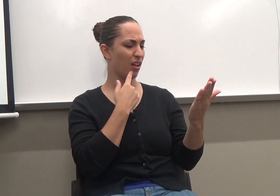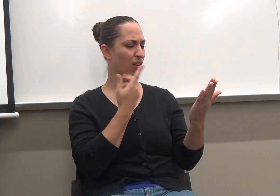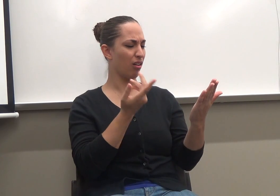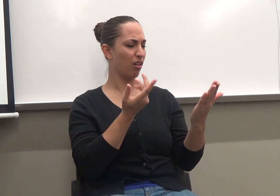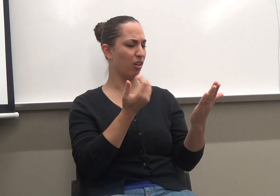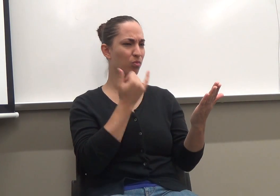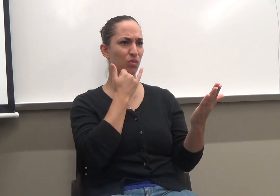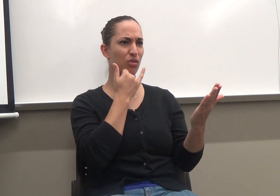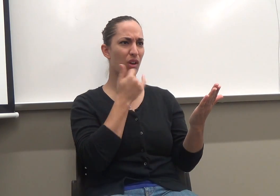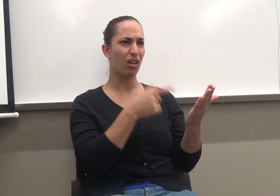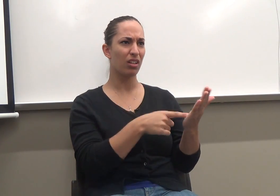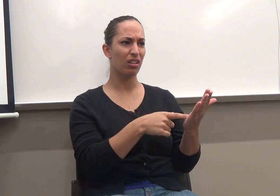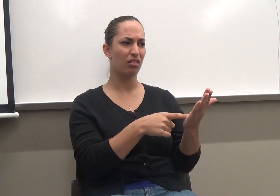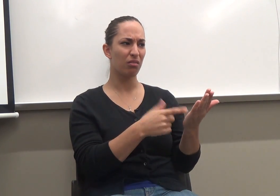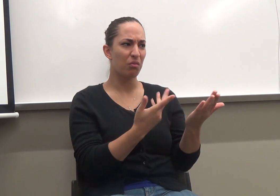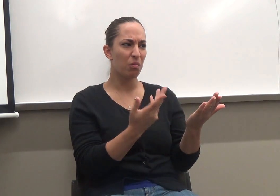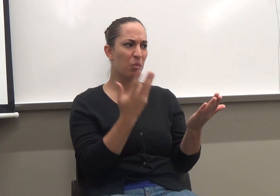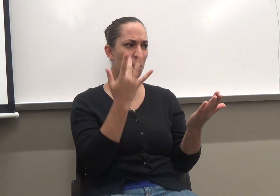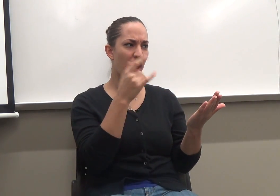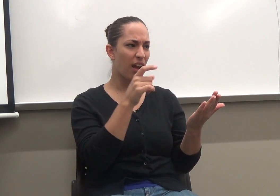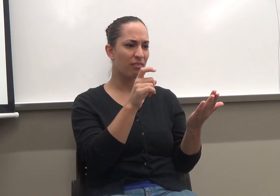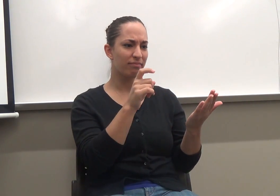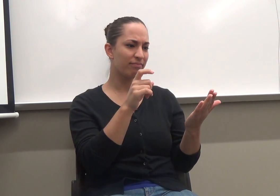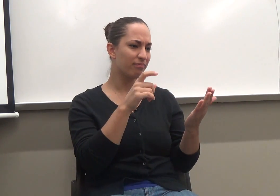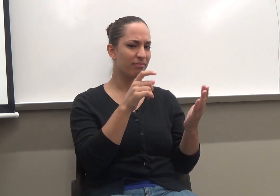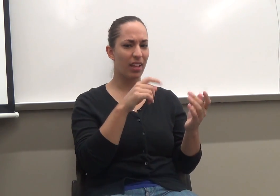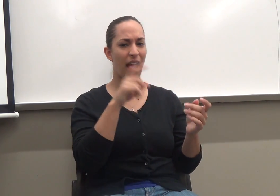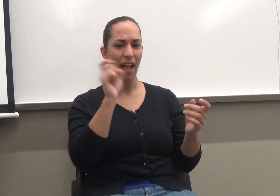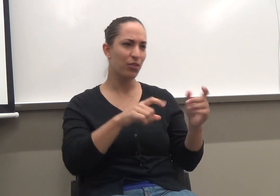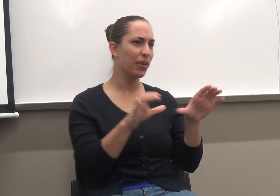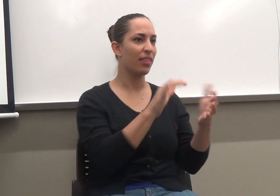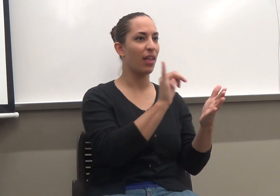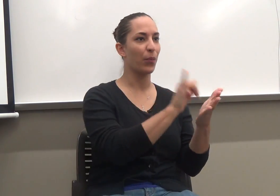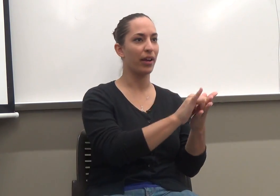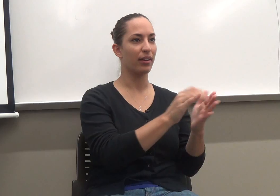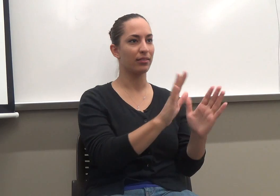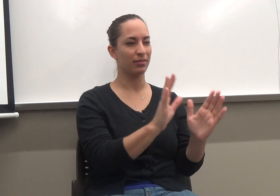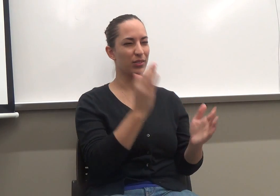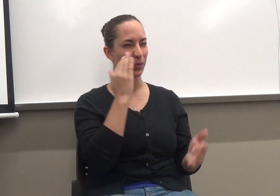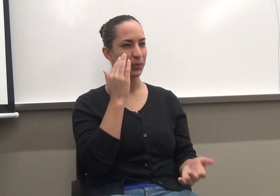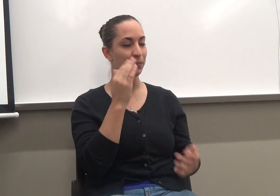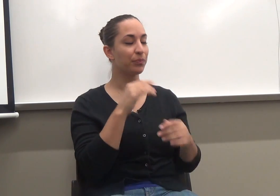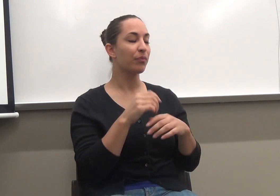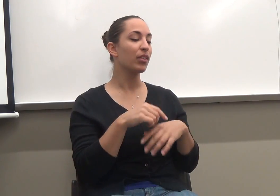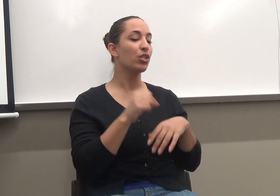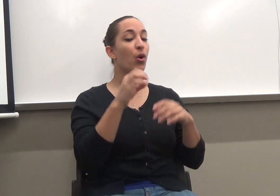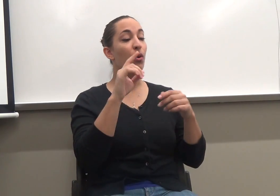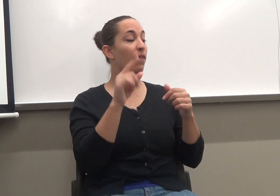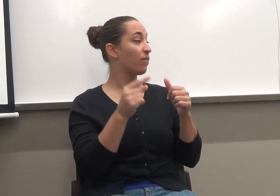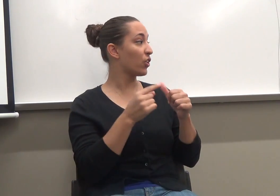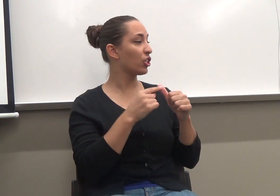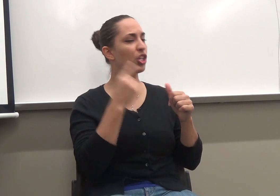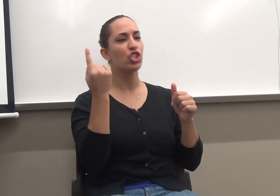see anything what's wrong with this. Okay, so the first, I'm just going to look at the questions here and give you